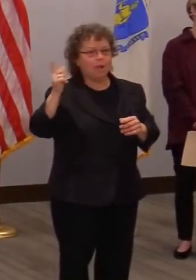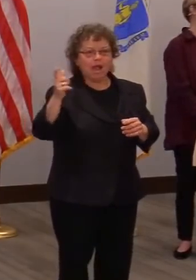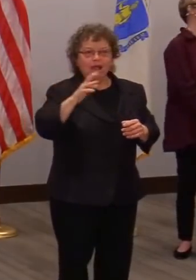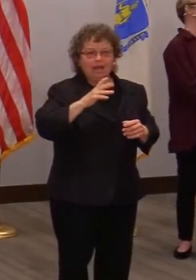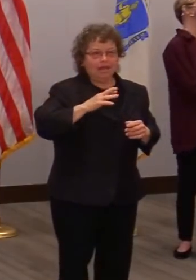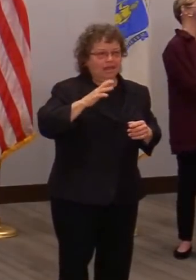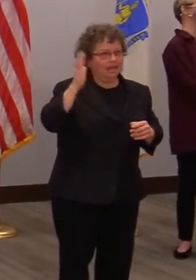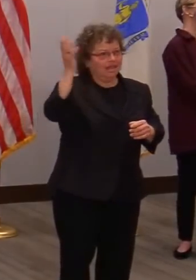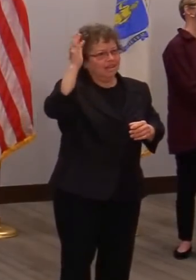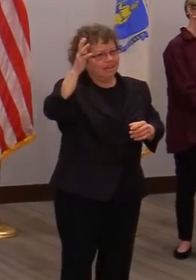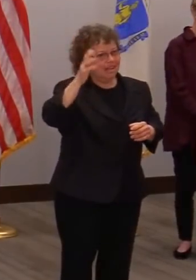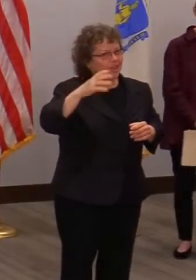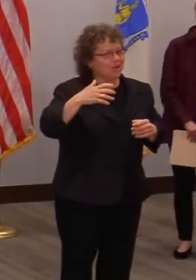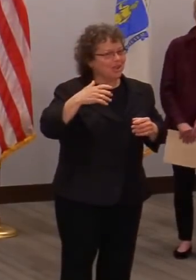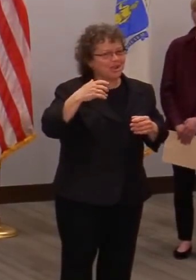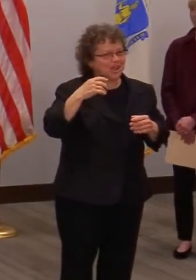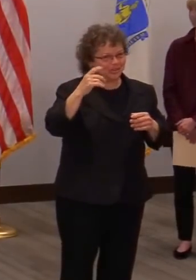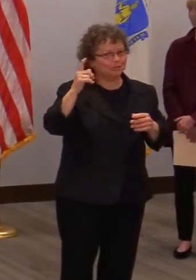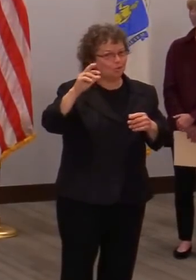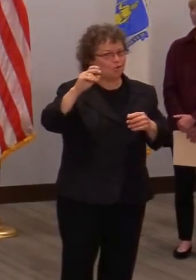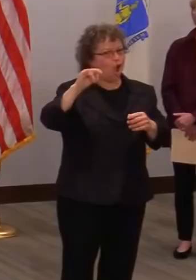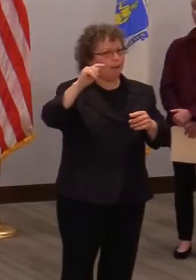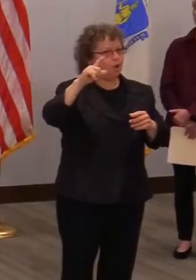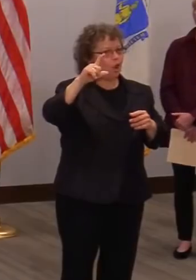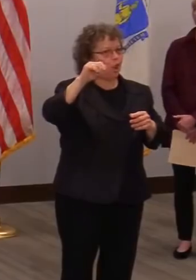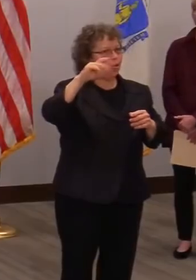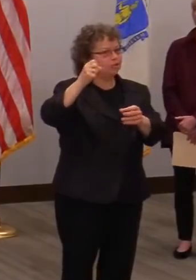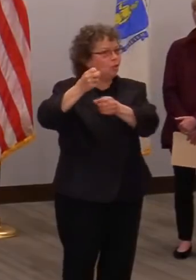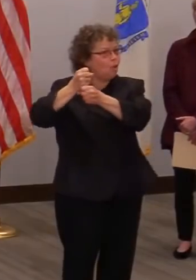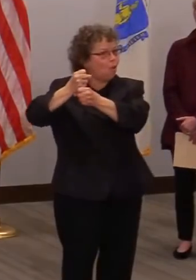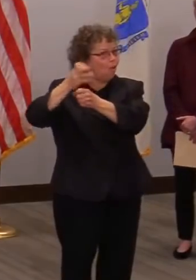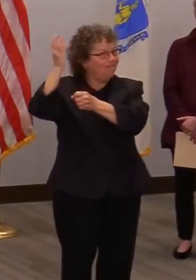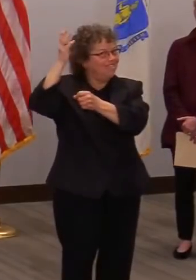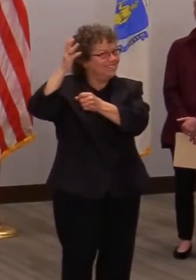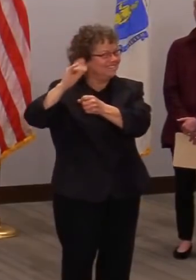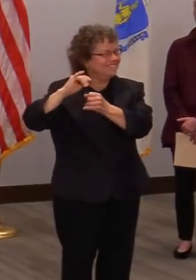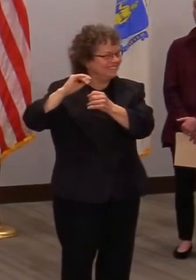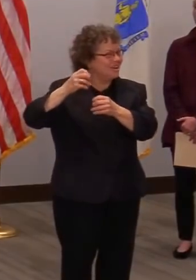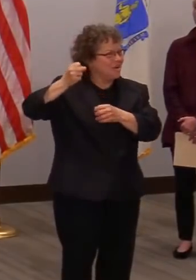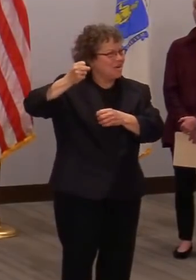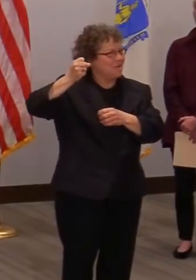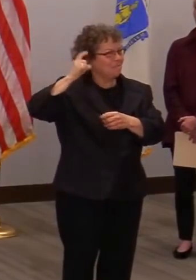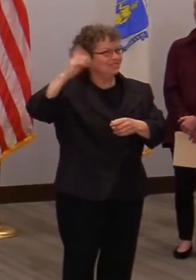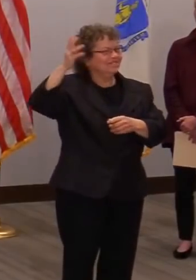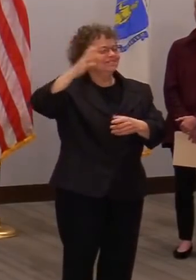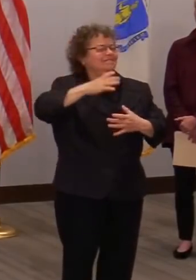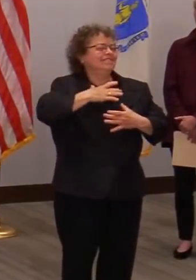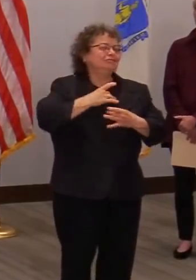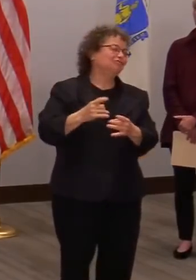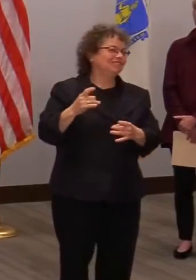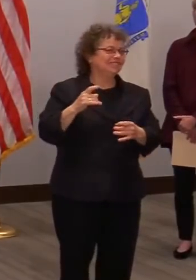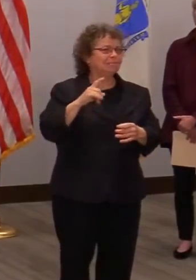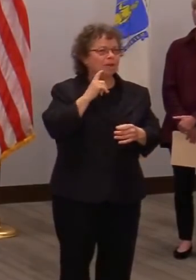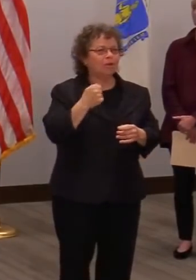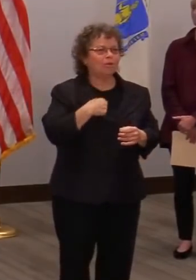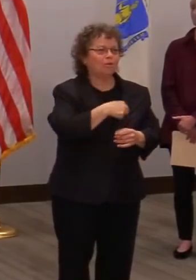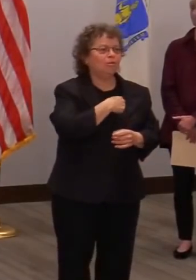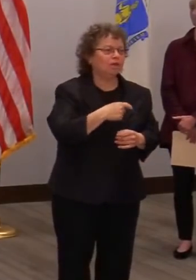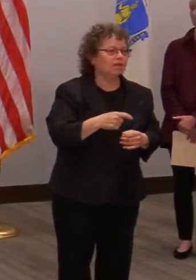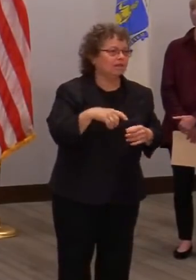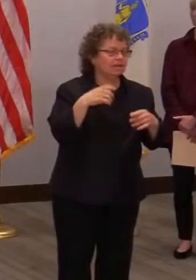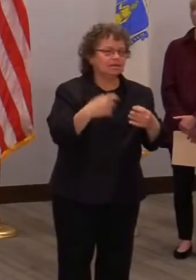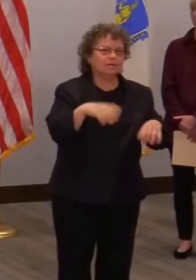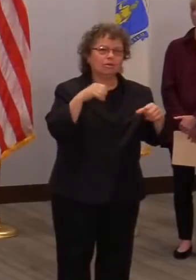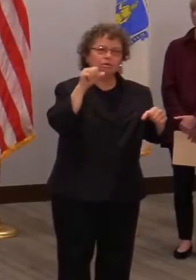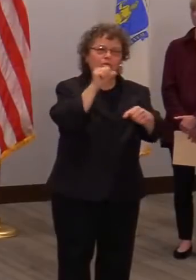Robert Lewis. We've been in this incredible position to work in the front office as a team